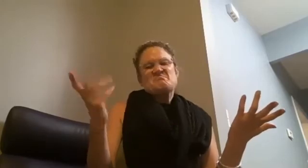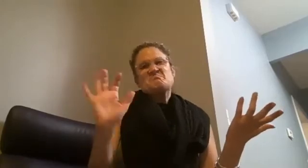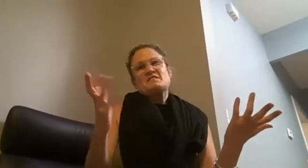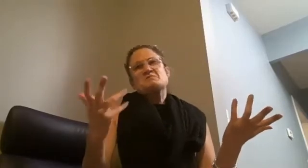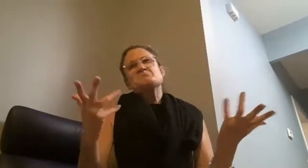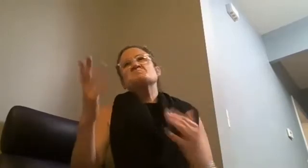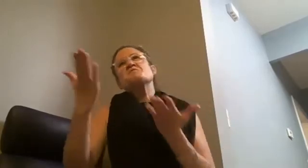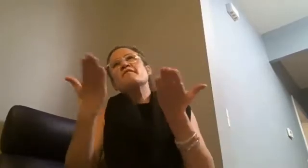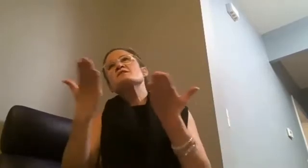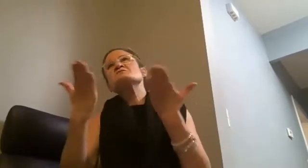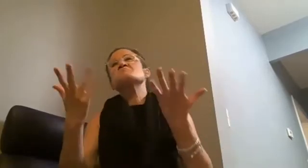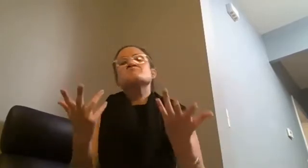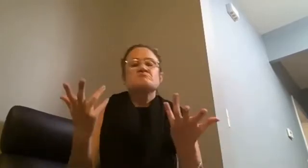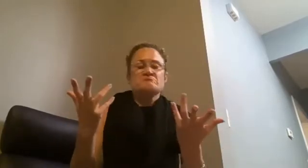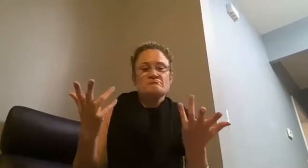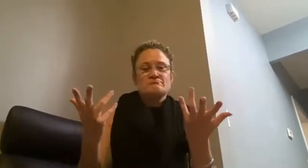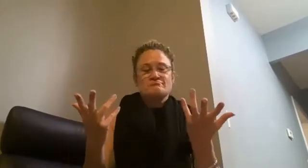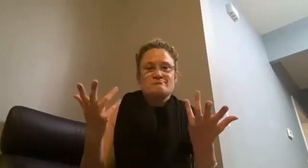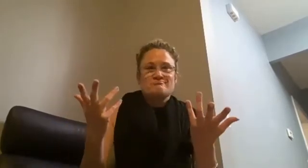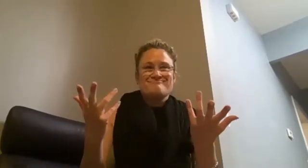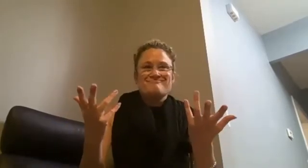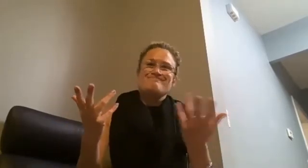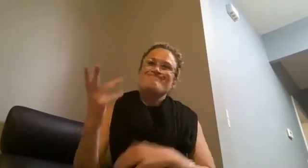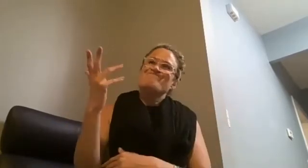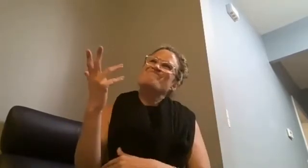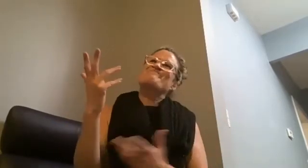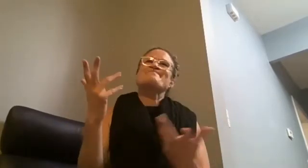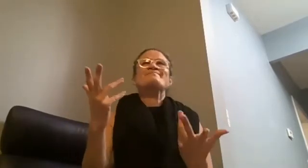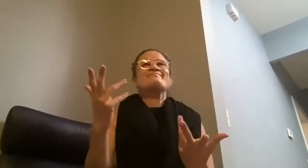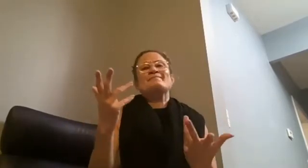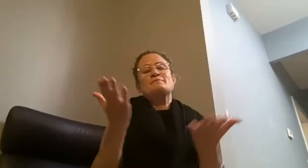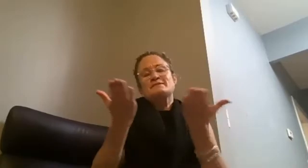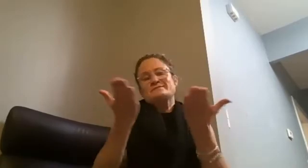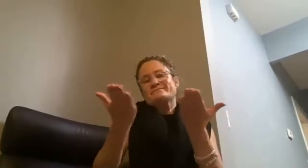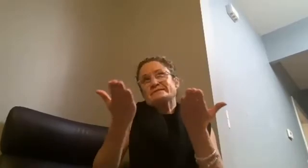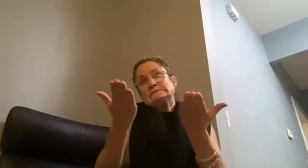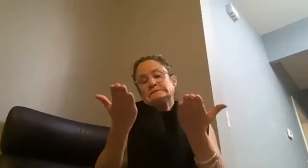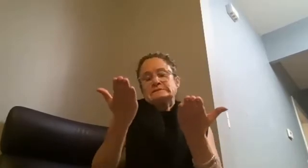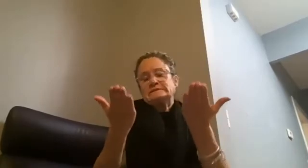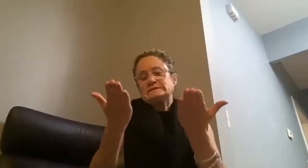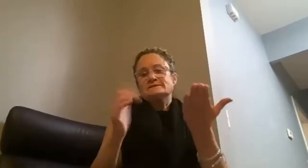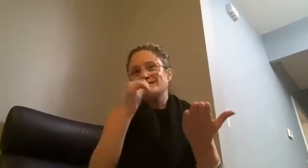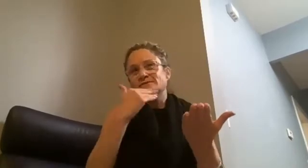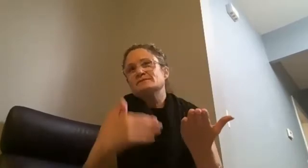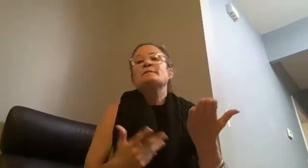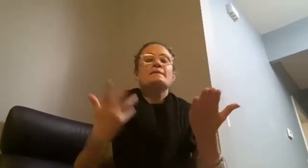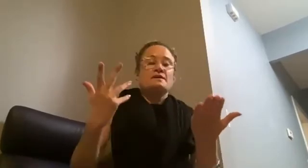in sobriety. That's not, I barely consider that service, to be honest. But I am active on a way